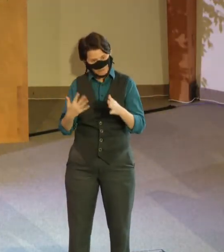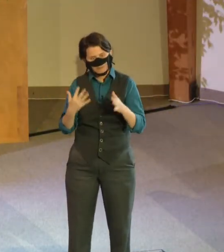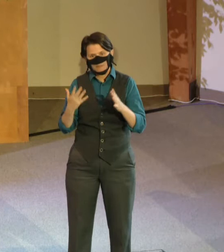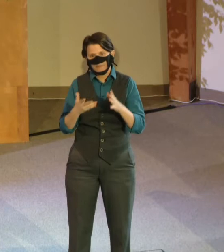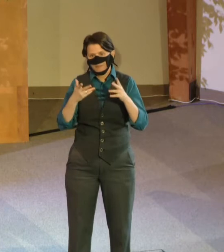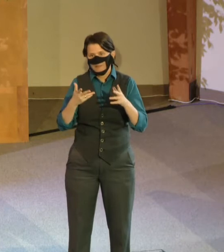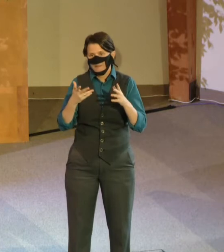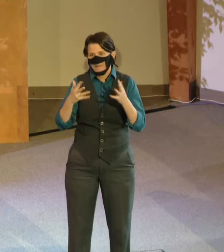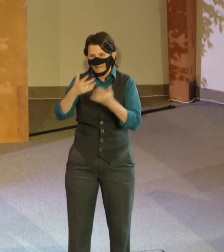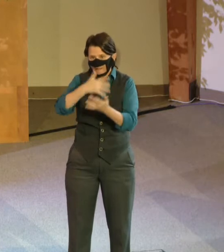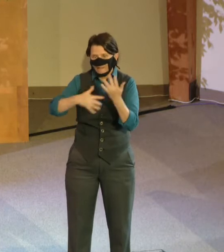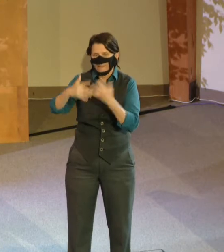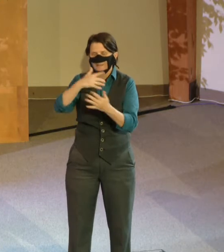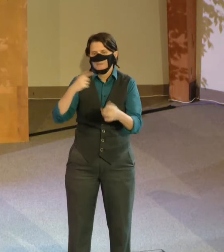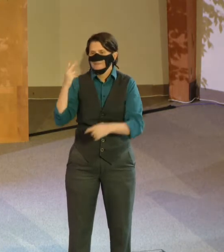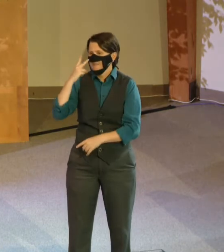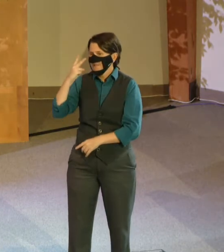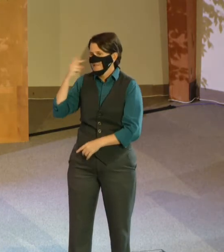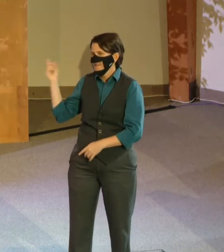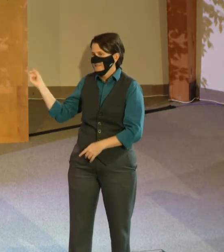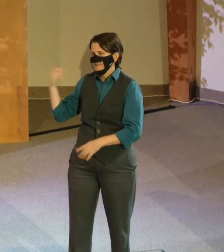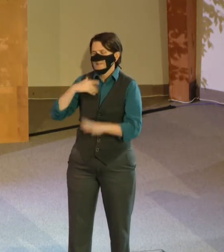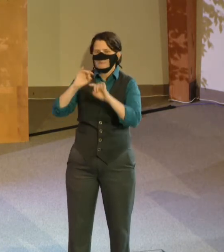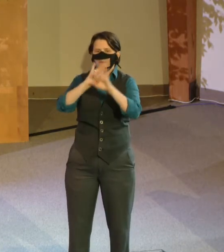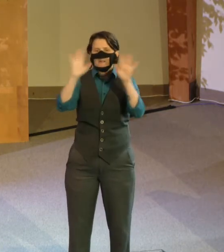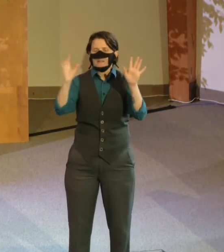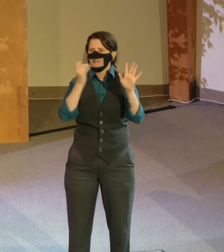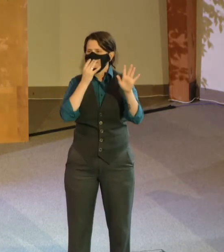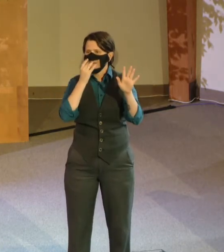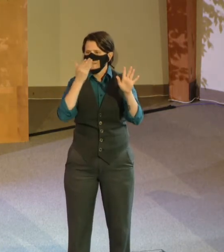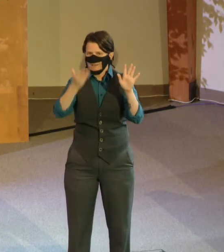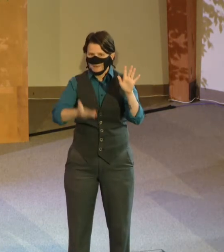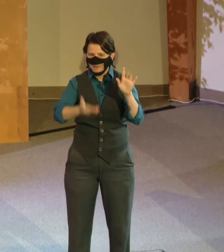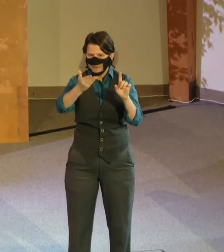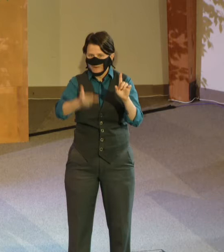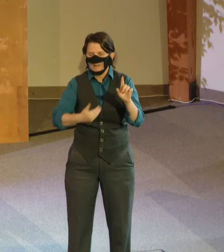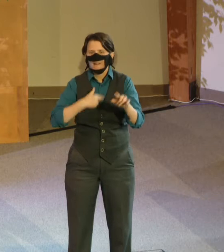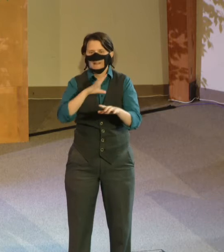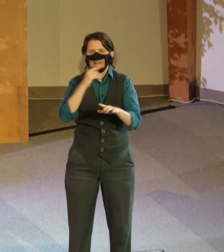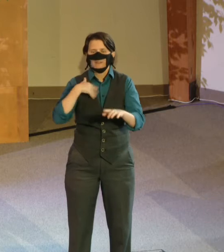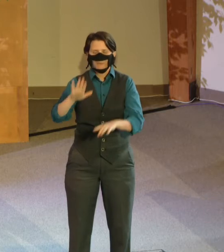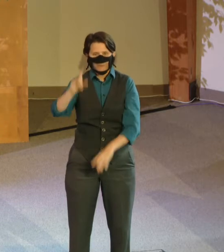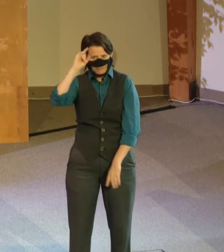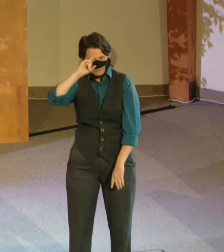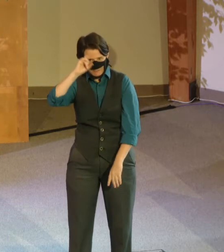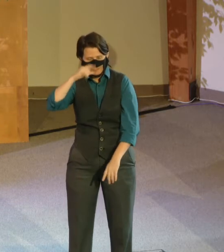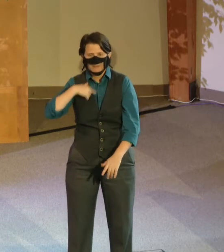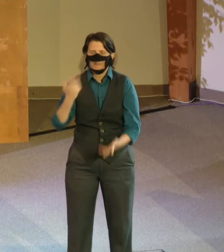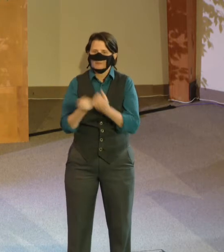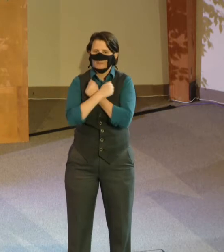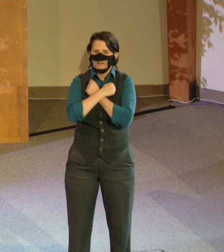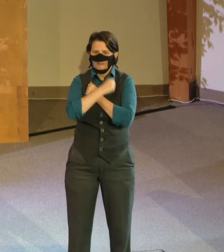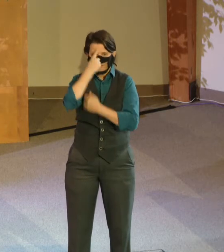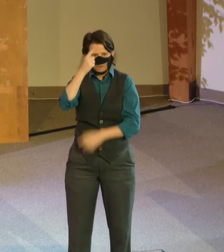are, the wisdom that they bring, and their love for you and for this community. And so